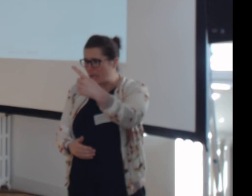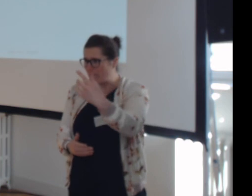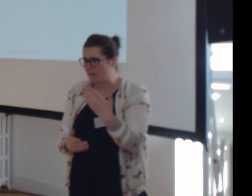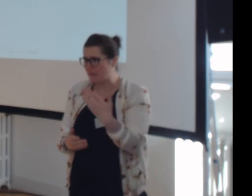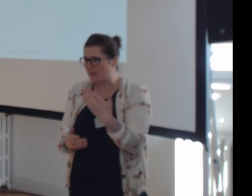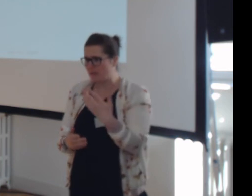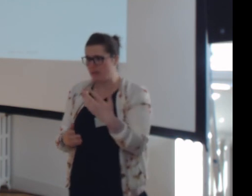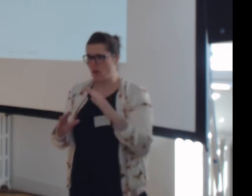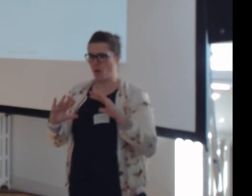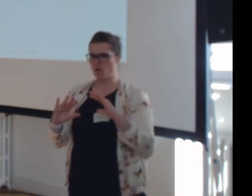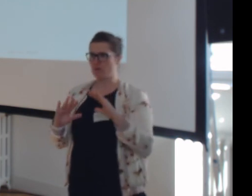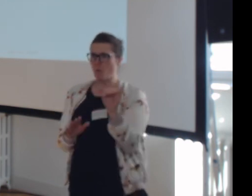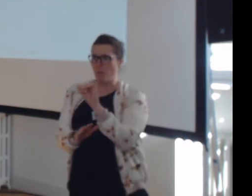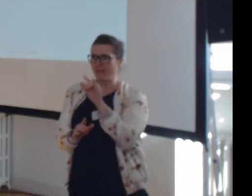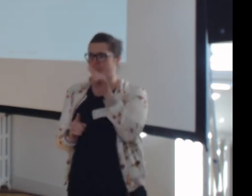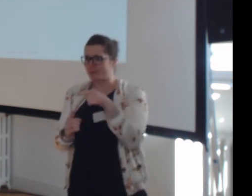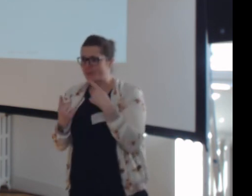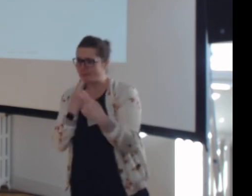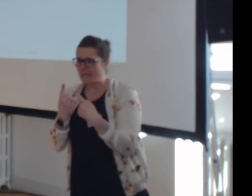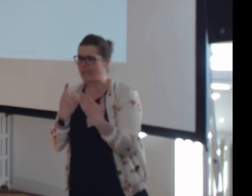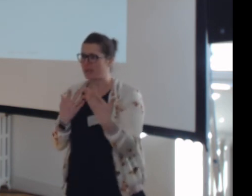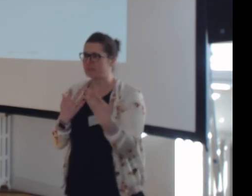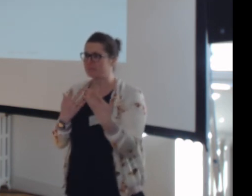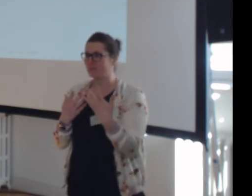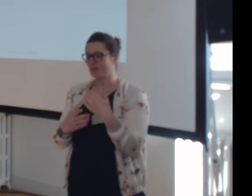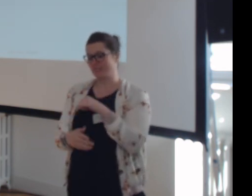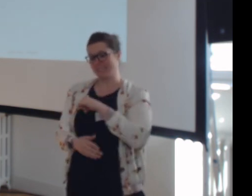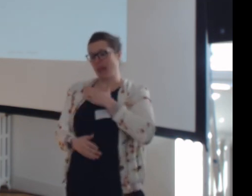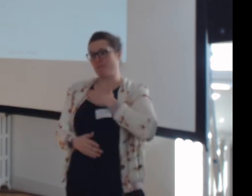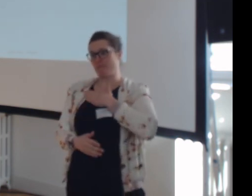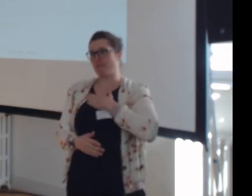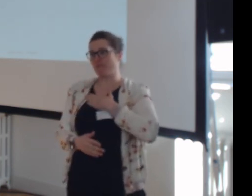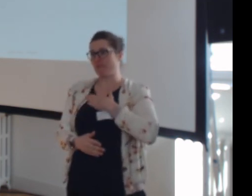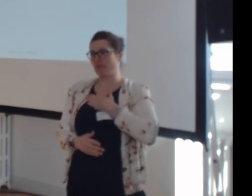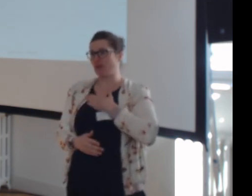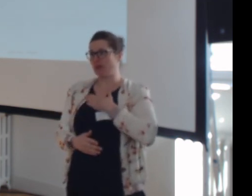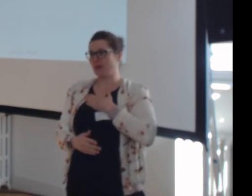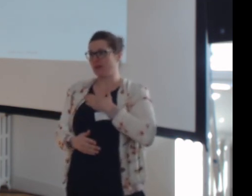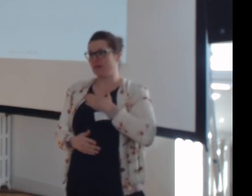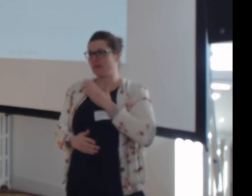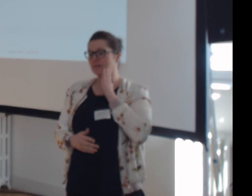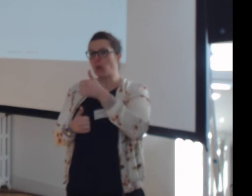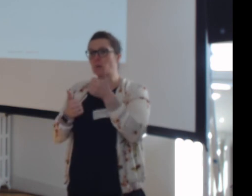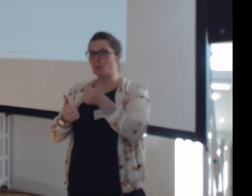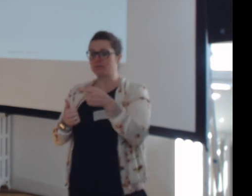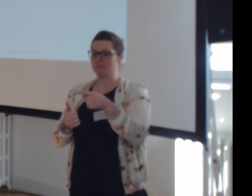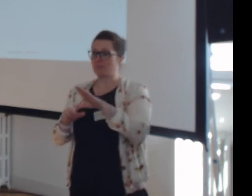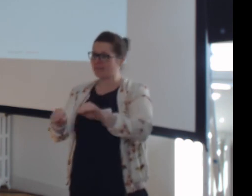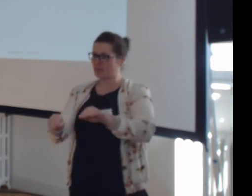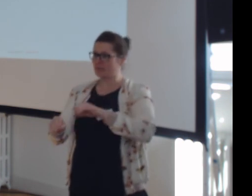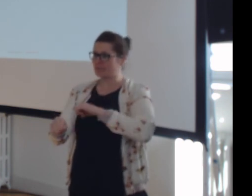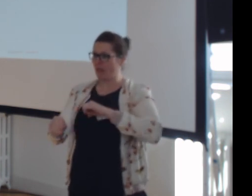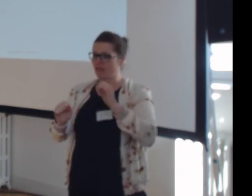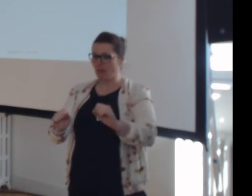to talk about. Yeah. It would be great, so to say, to have some of this material at